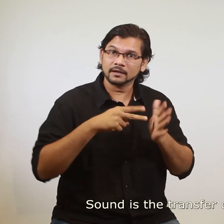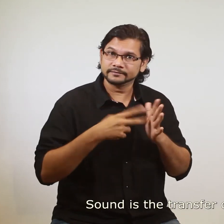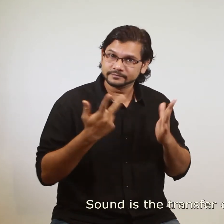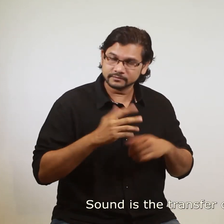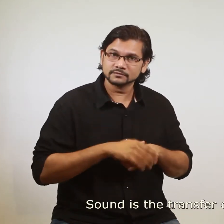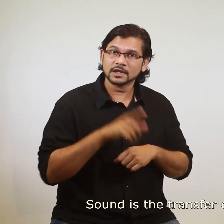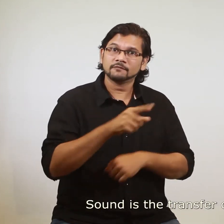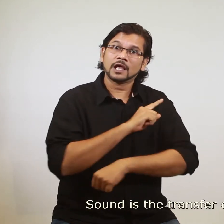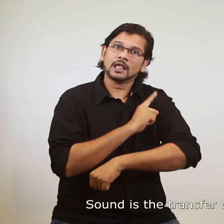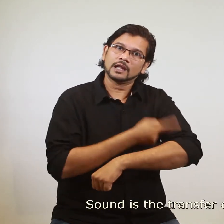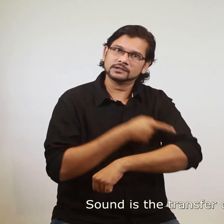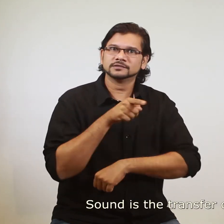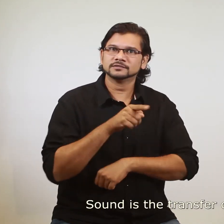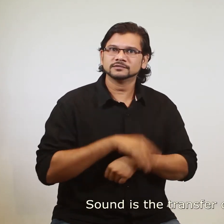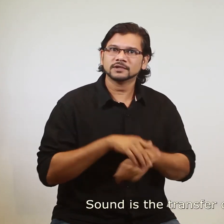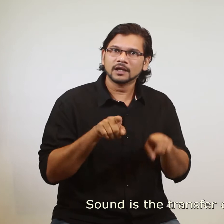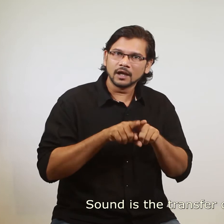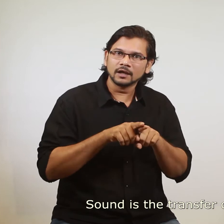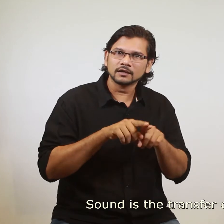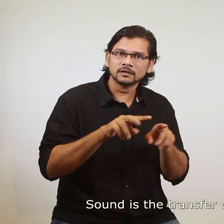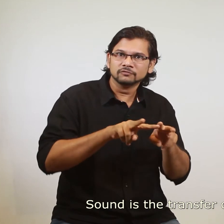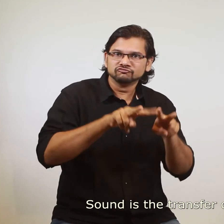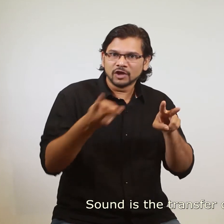Sound is the transfer of energy.